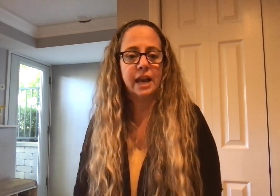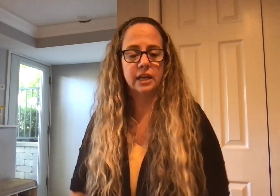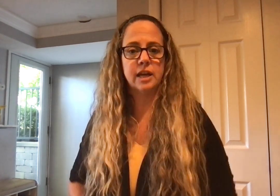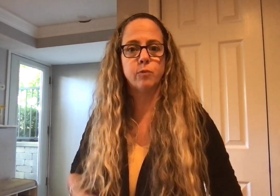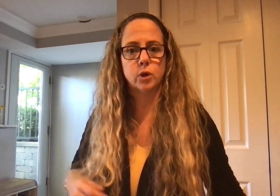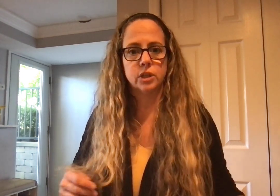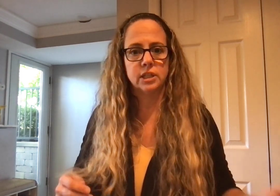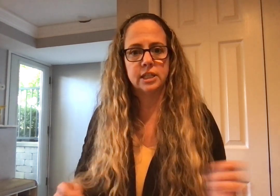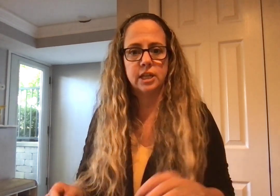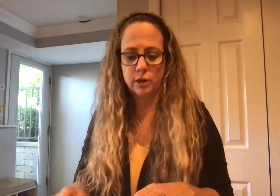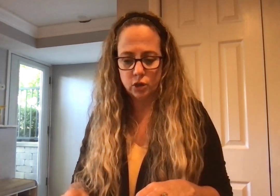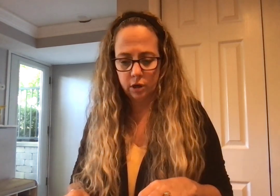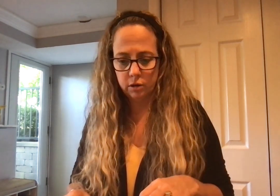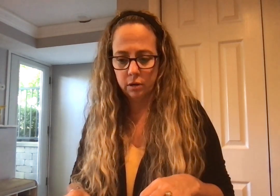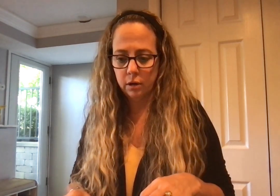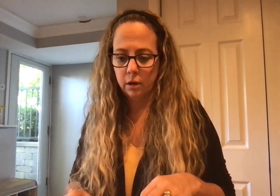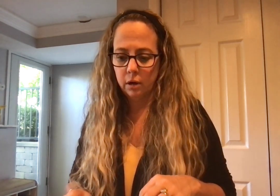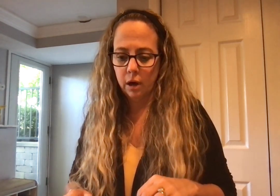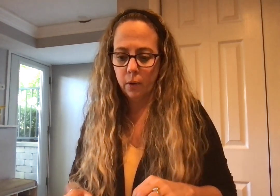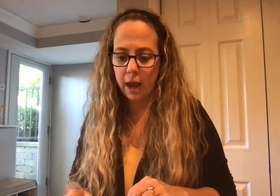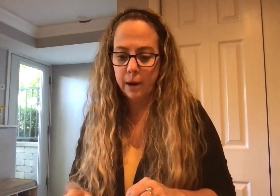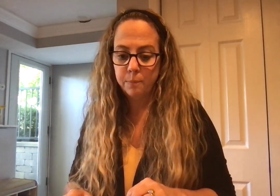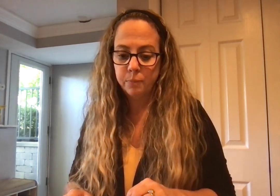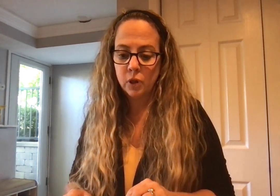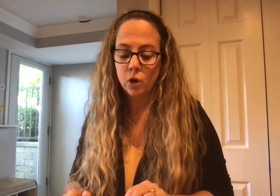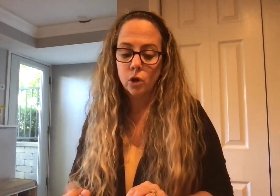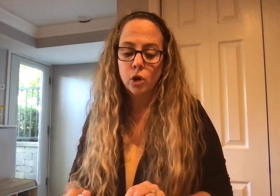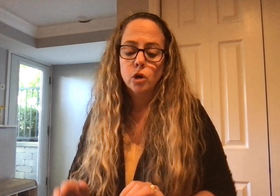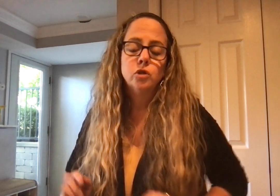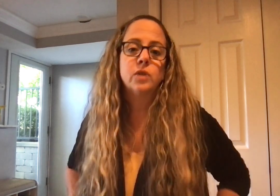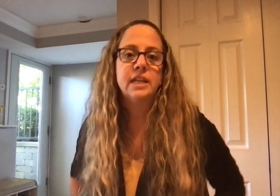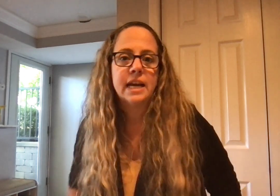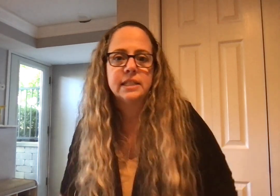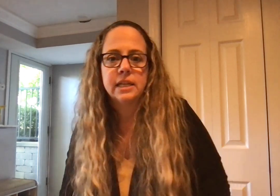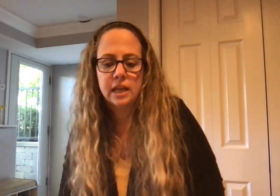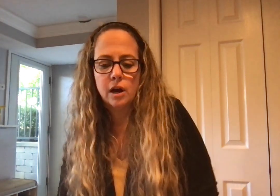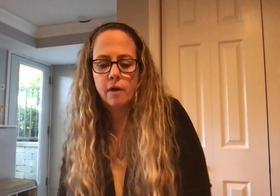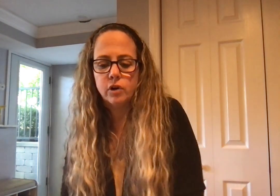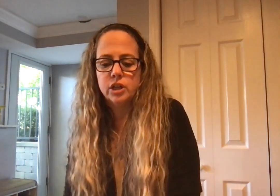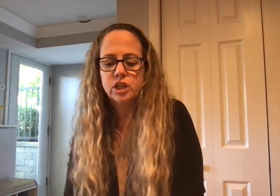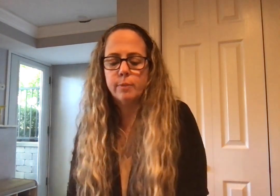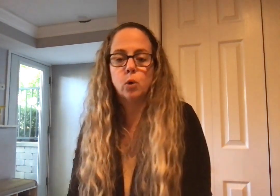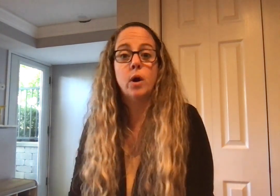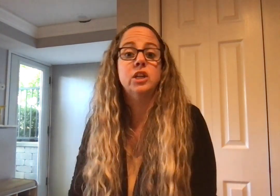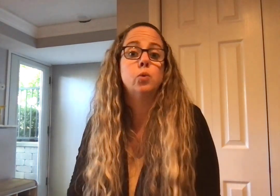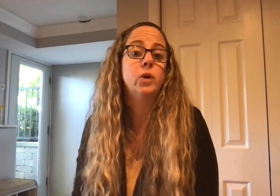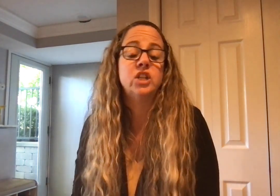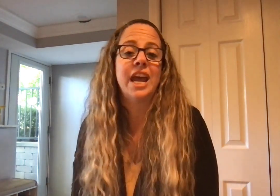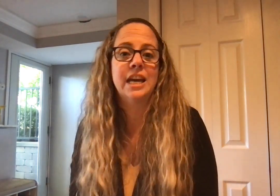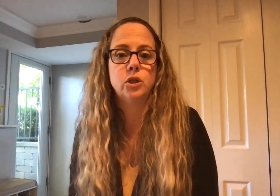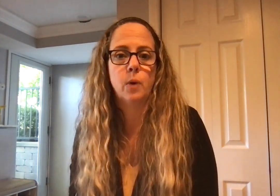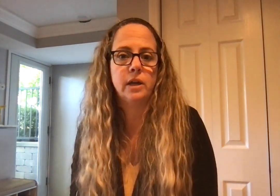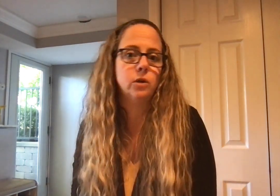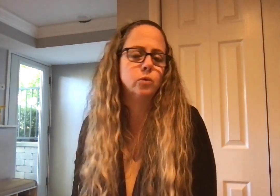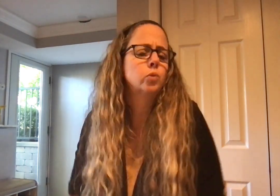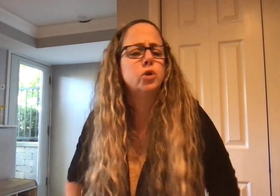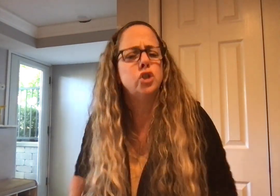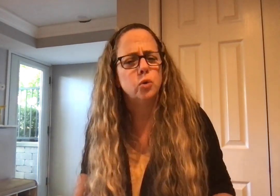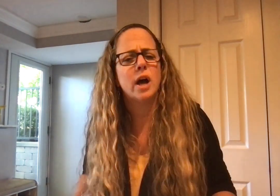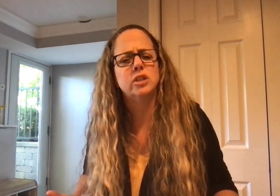deaf person's attention. Okay. So the next thing they cover in chapter 1 is which hand do I use, which you guys